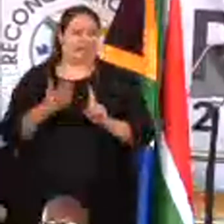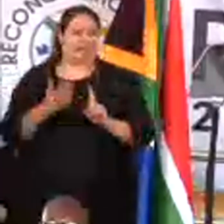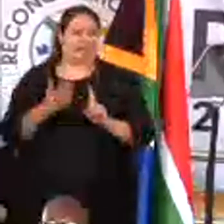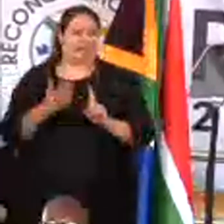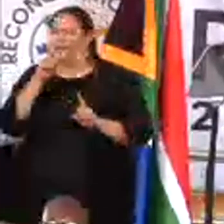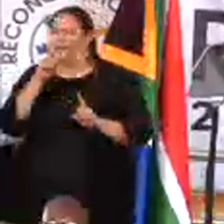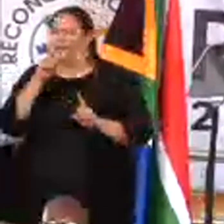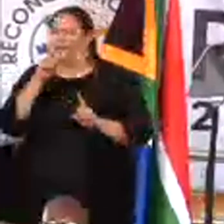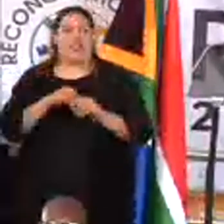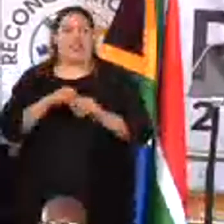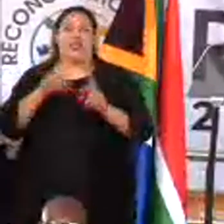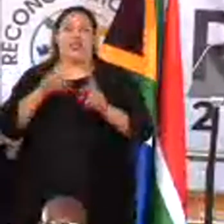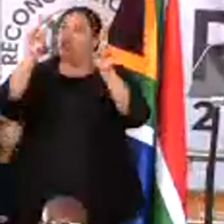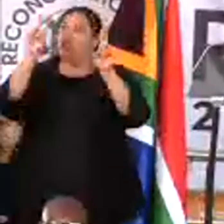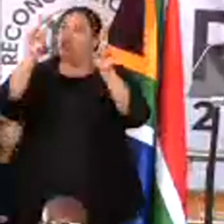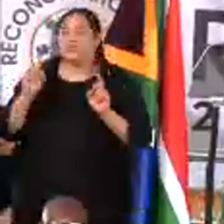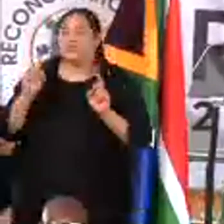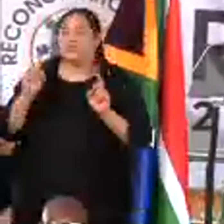in electricity,